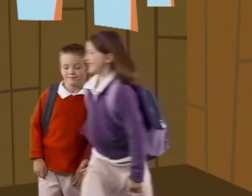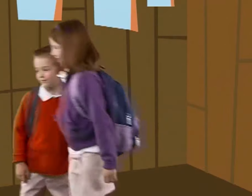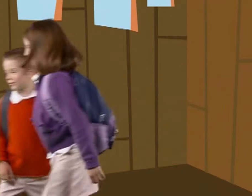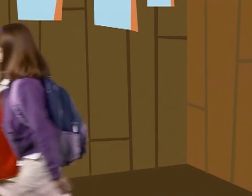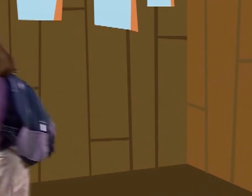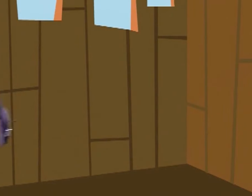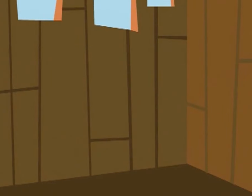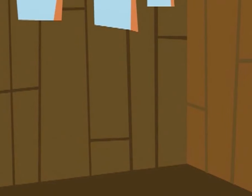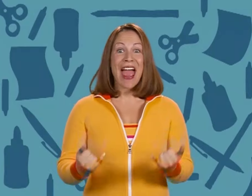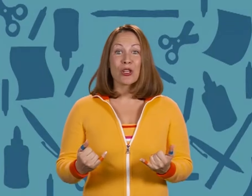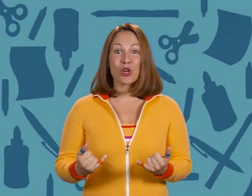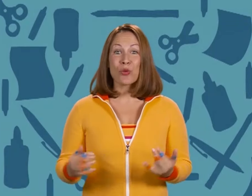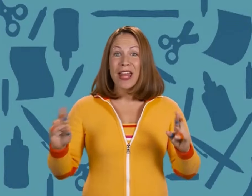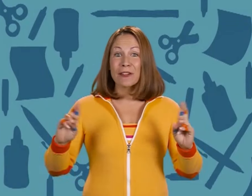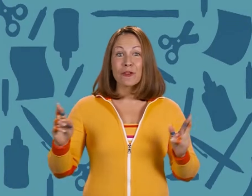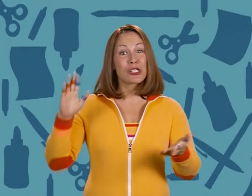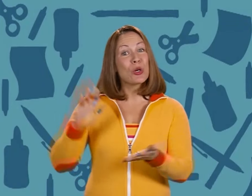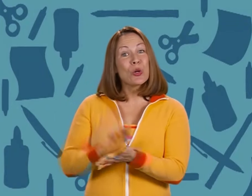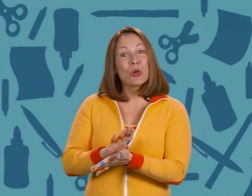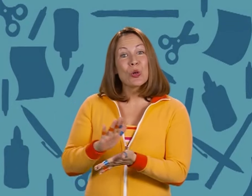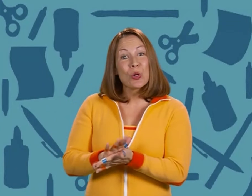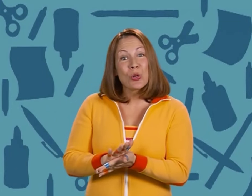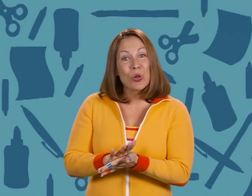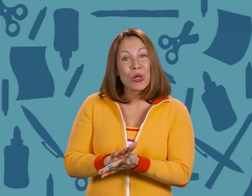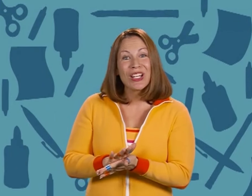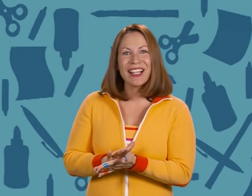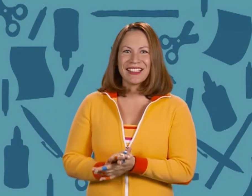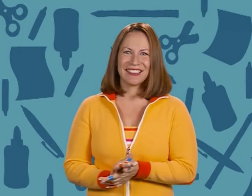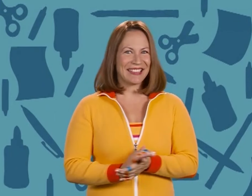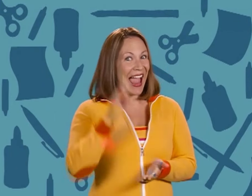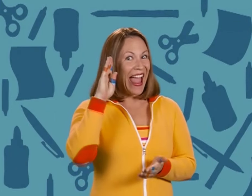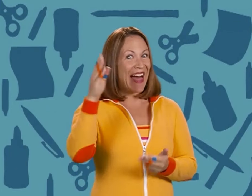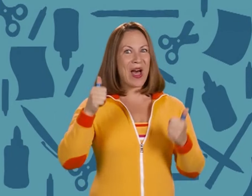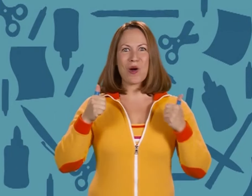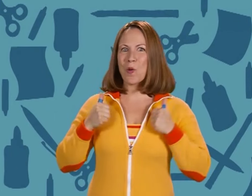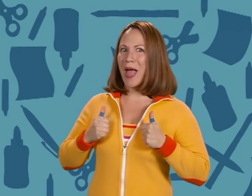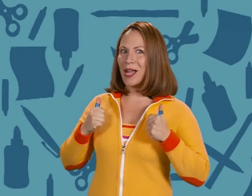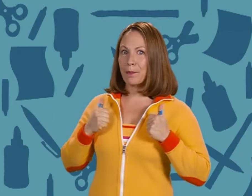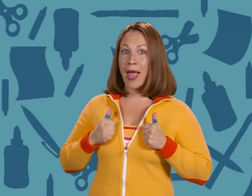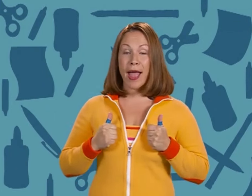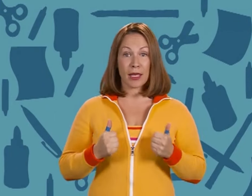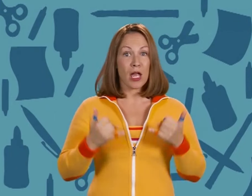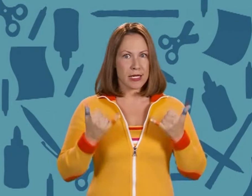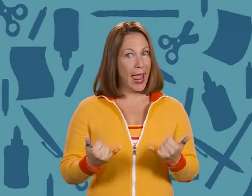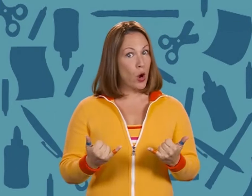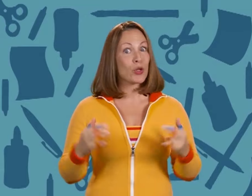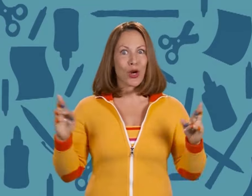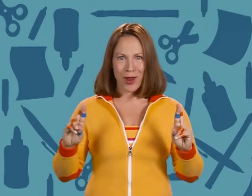you're ready. Now you're ready for school. Hello, backpack. Now you're